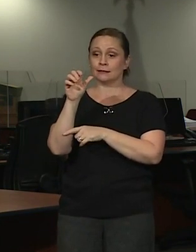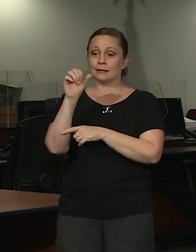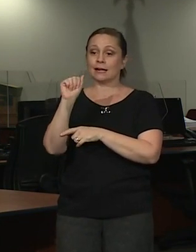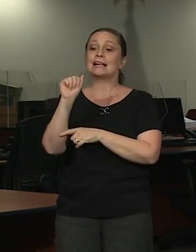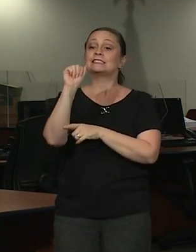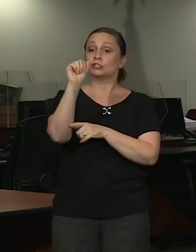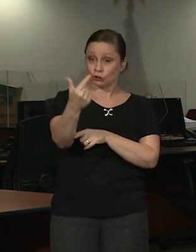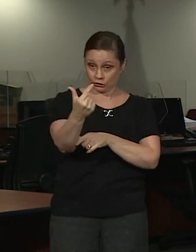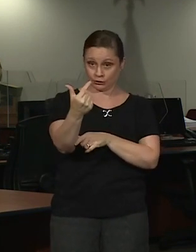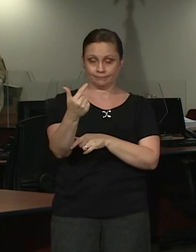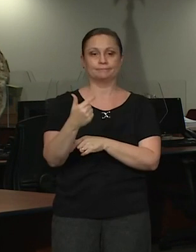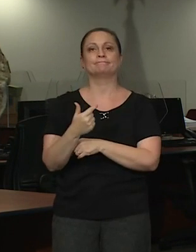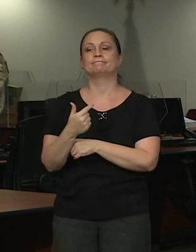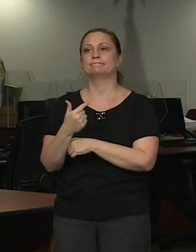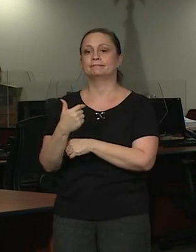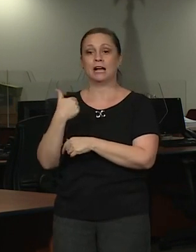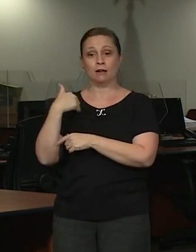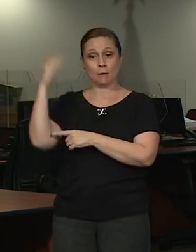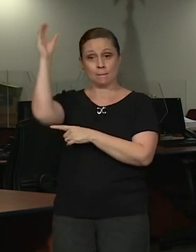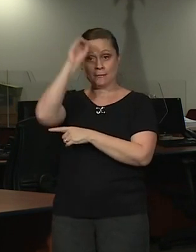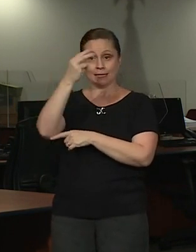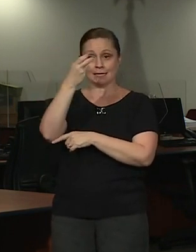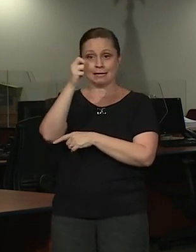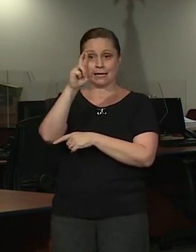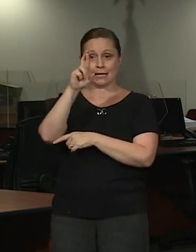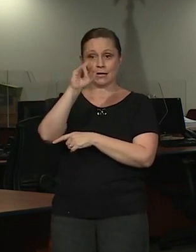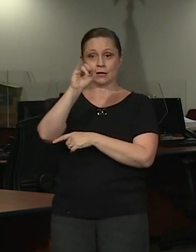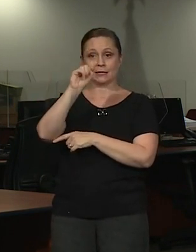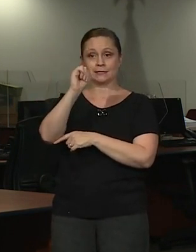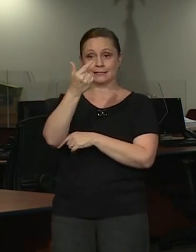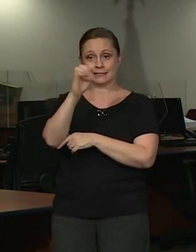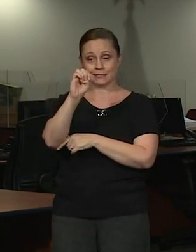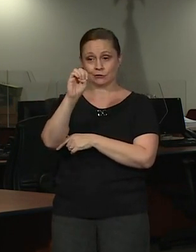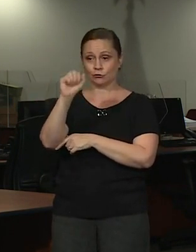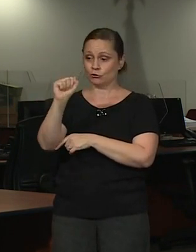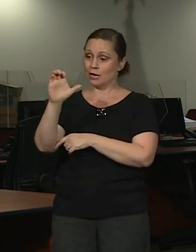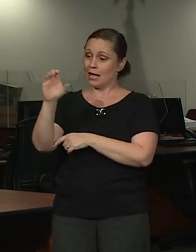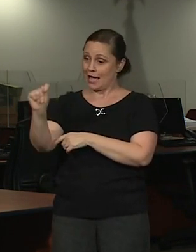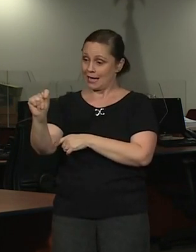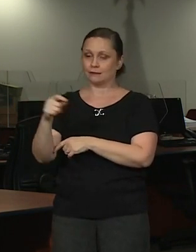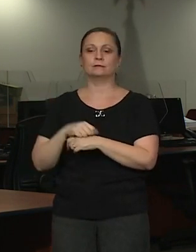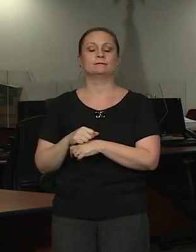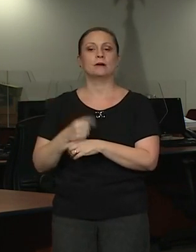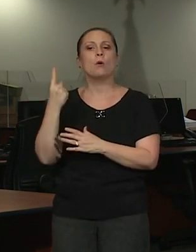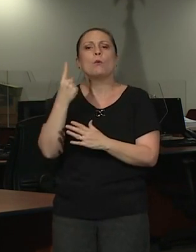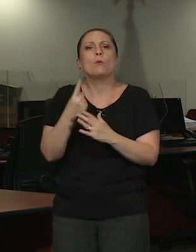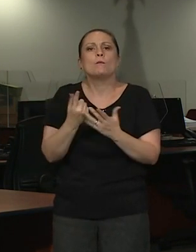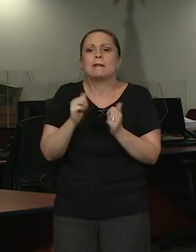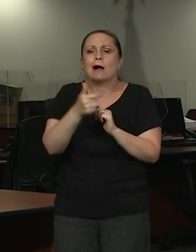on the Heritage Act. What did you think of that opinion, and what do you suggest maybe they do next session?